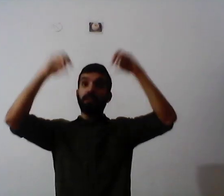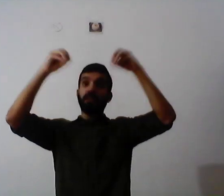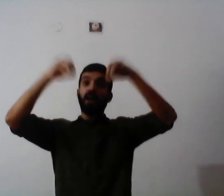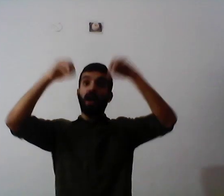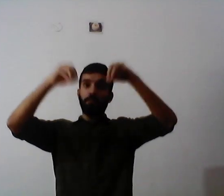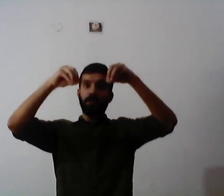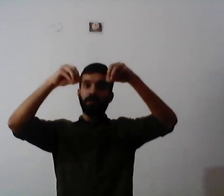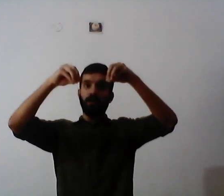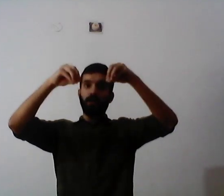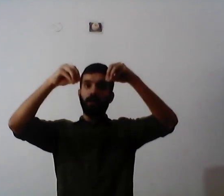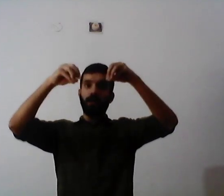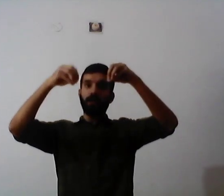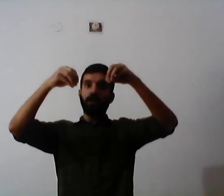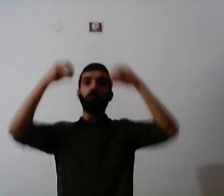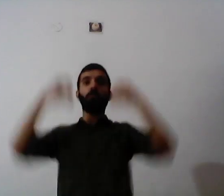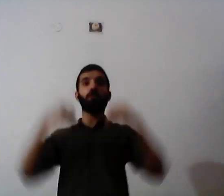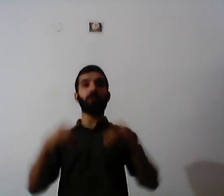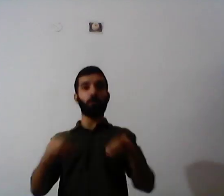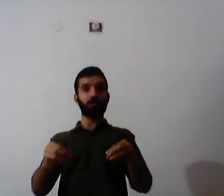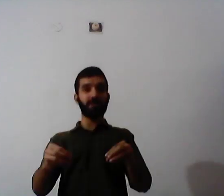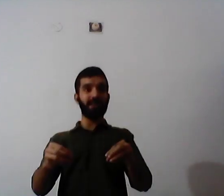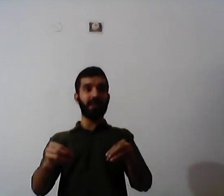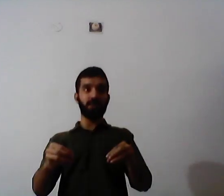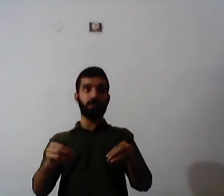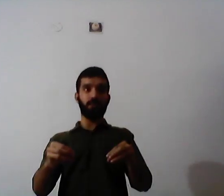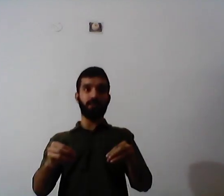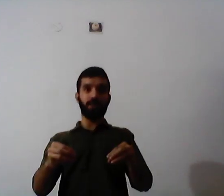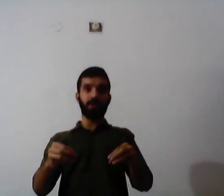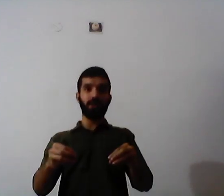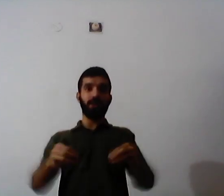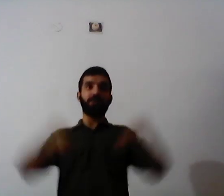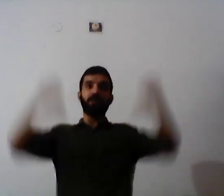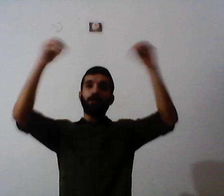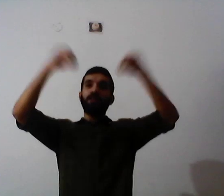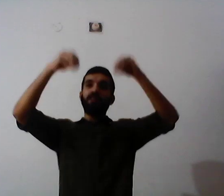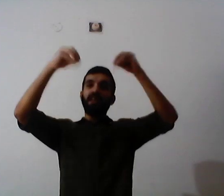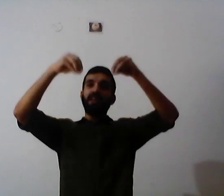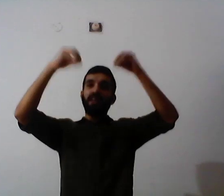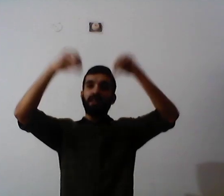a high pressure, then more oxygen can dissolve in it. If there is only very less